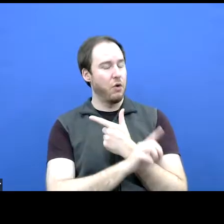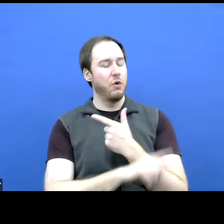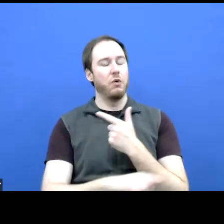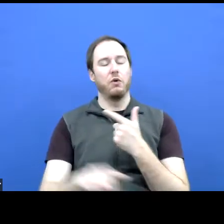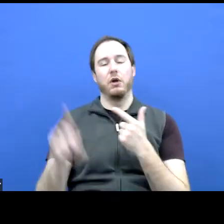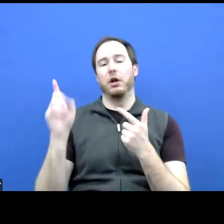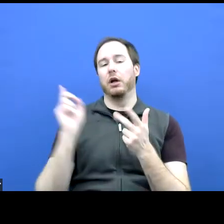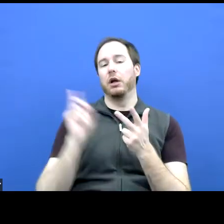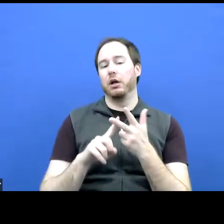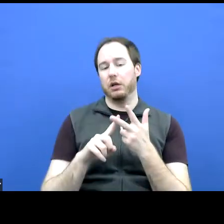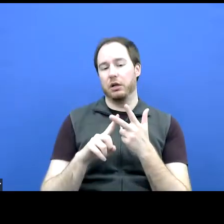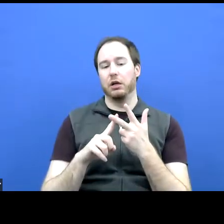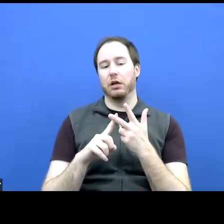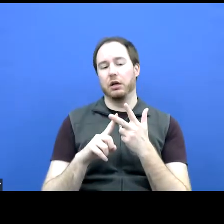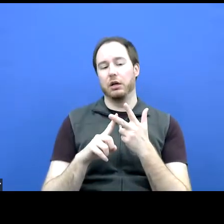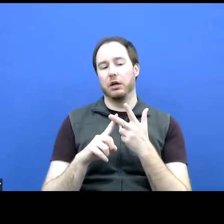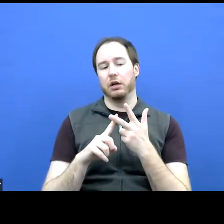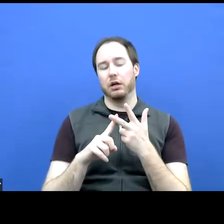adding